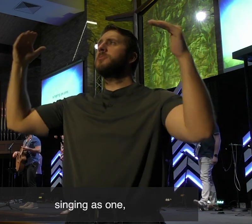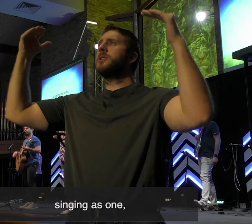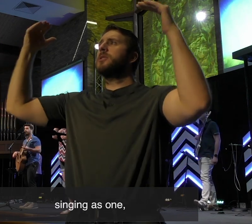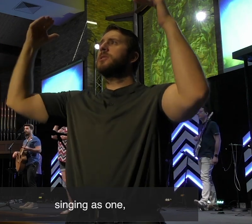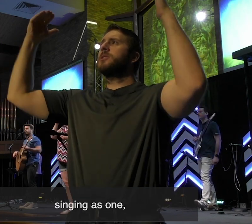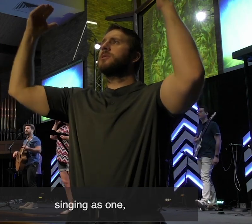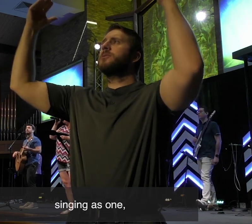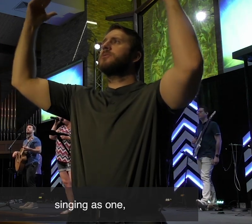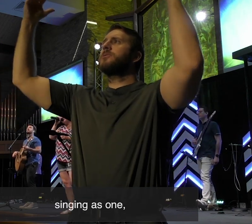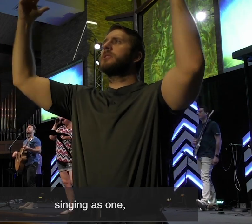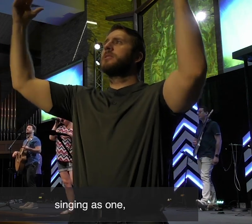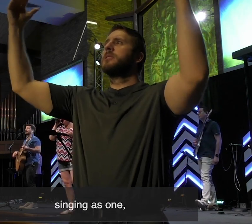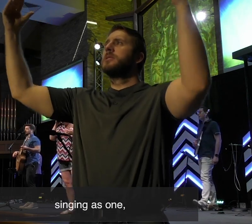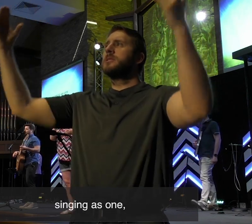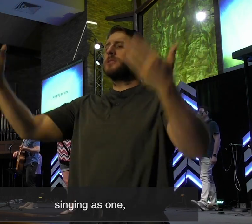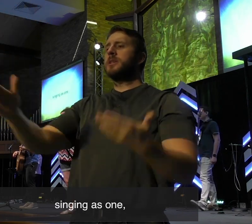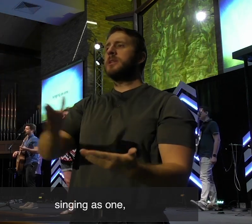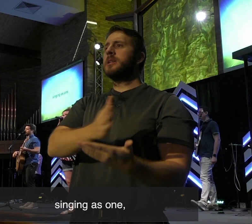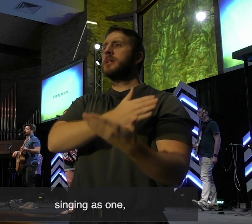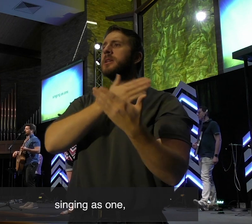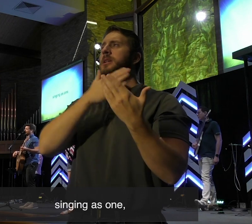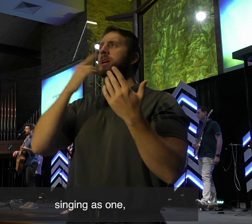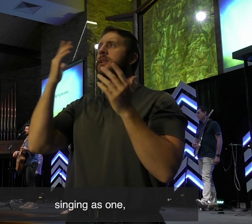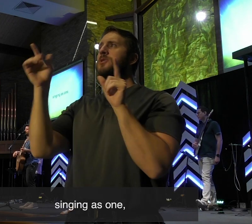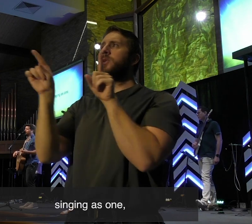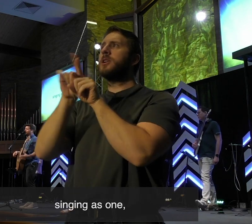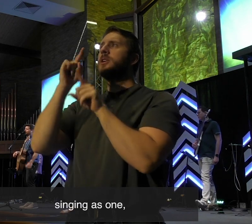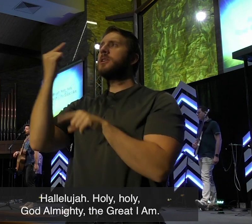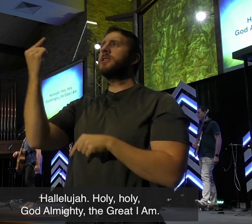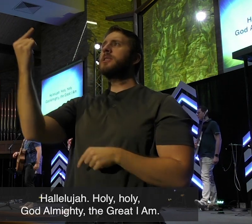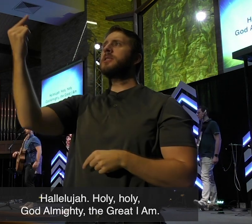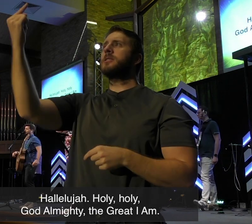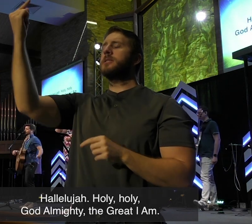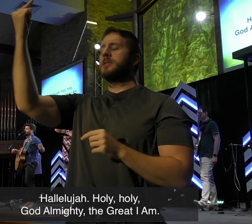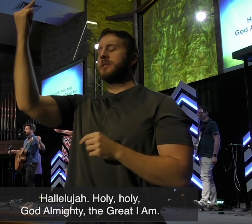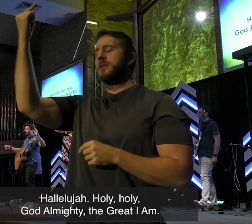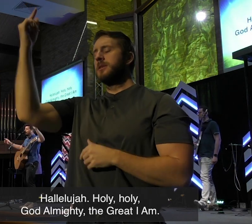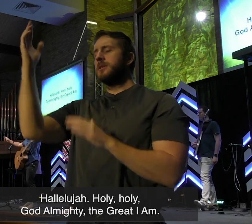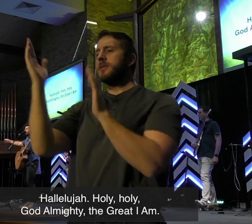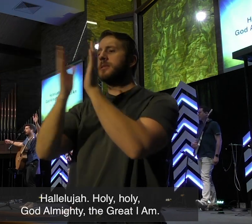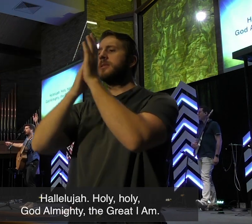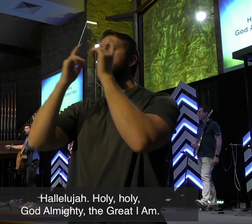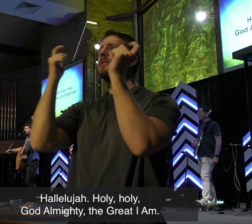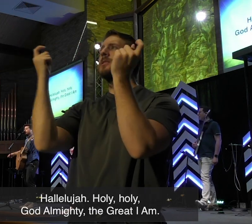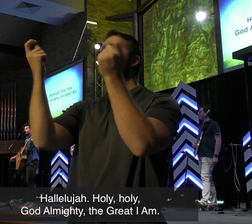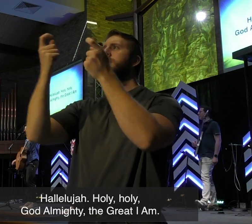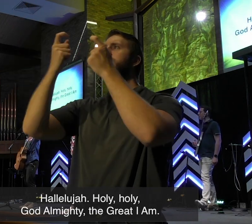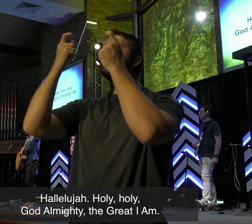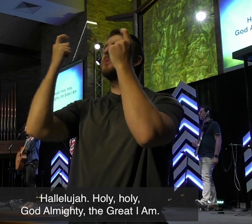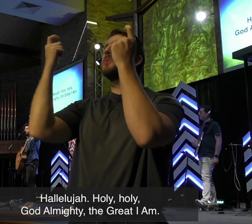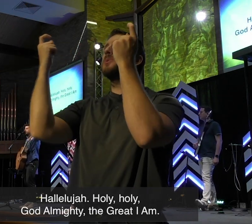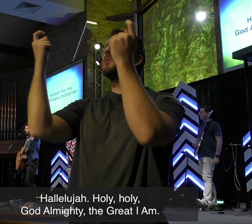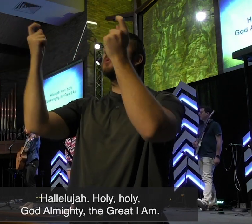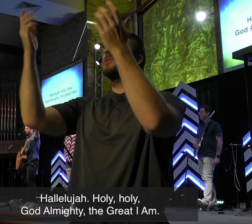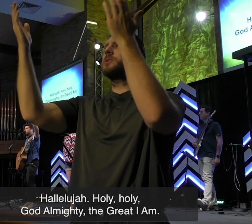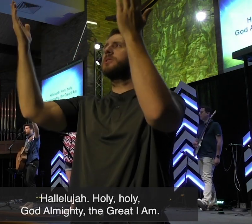angels above, singing as one,